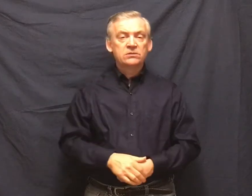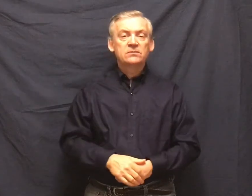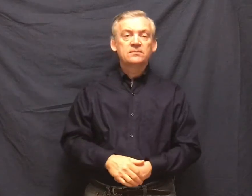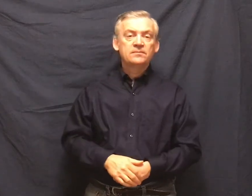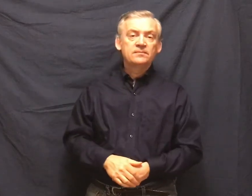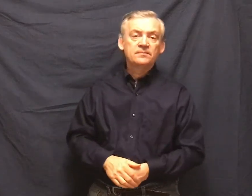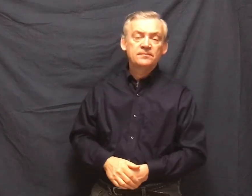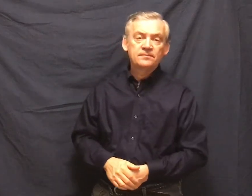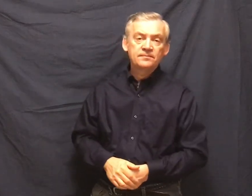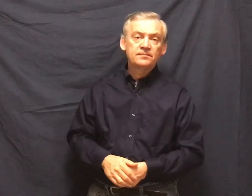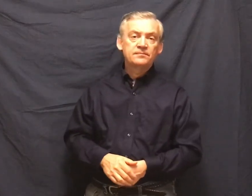And he had books, too.